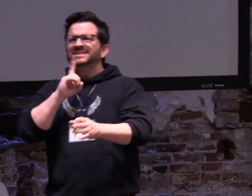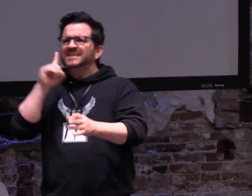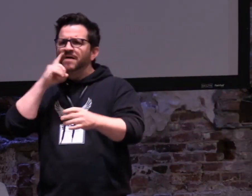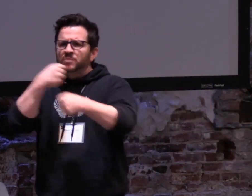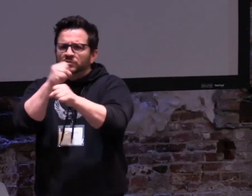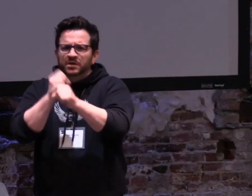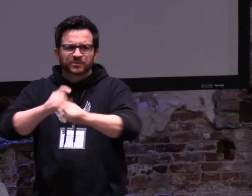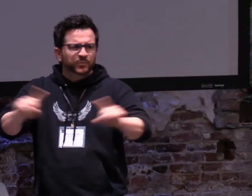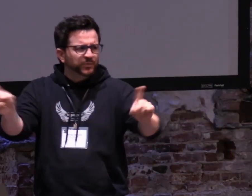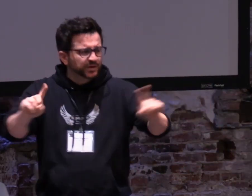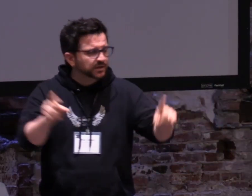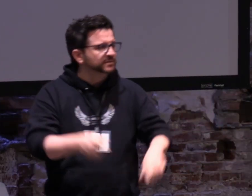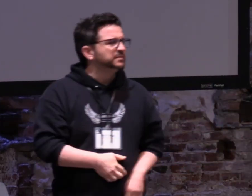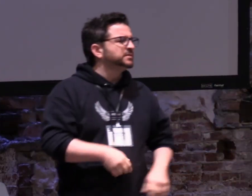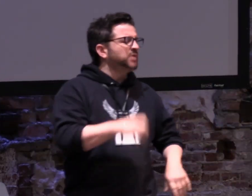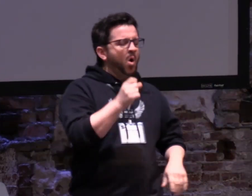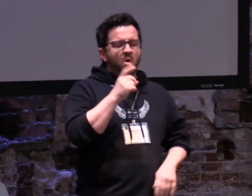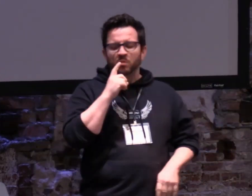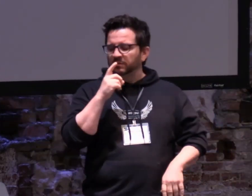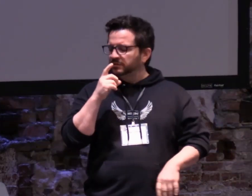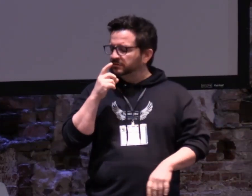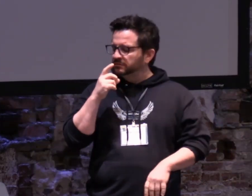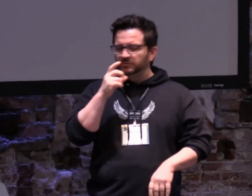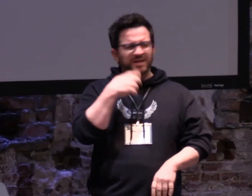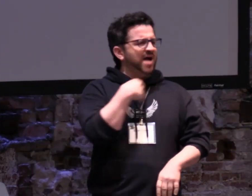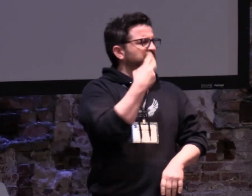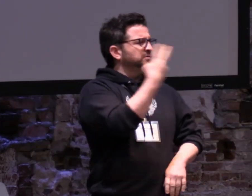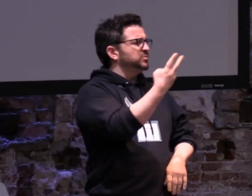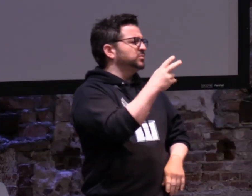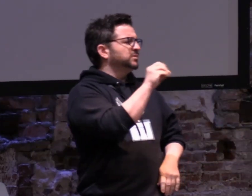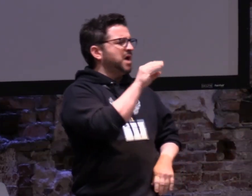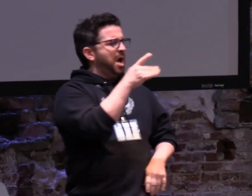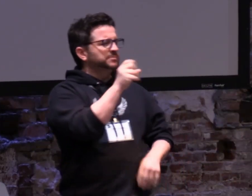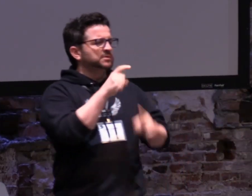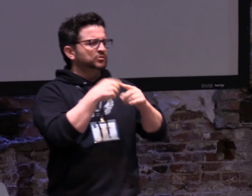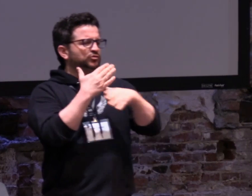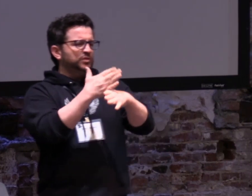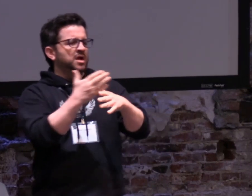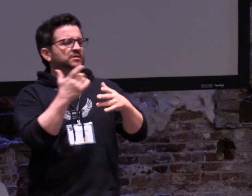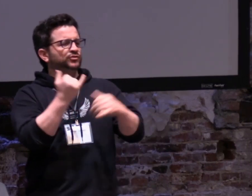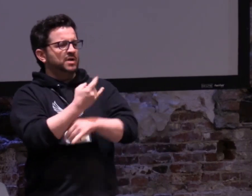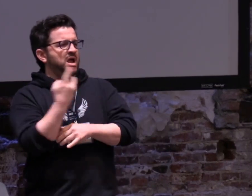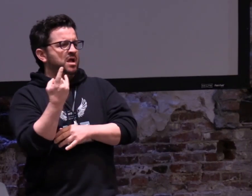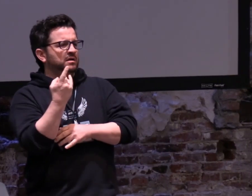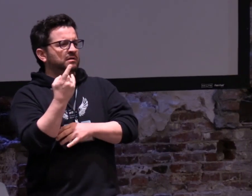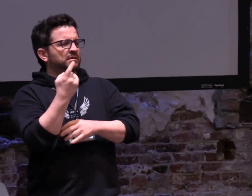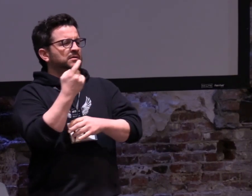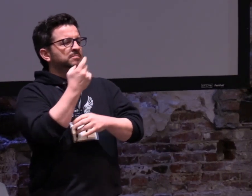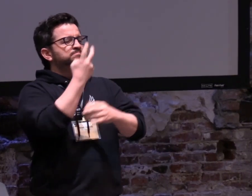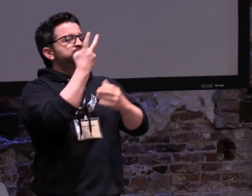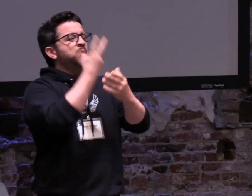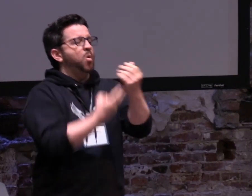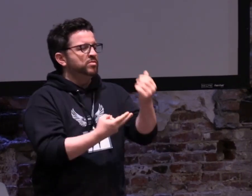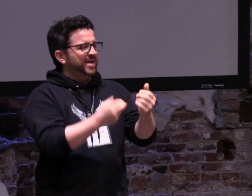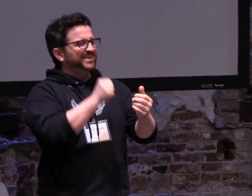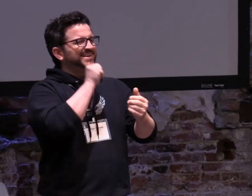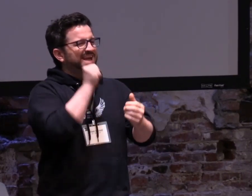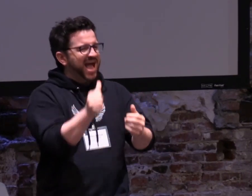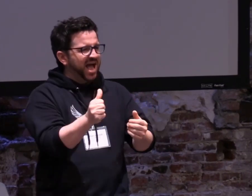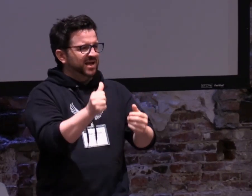space, and when I didn't find that fit in one space that I had an identity of, I would go to another. So I've brought to